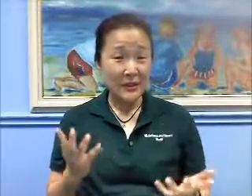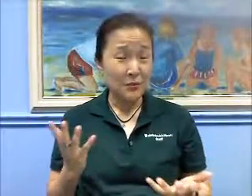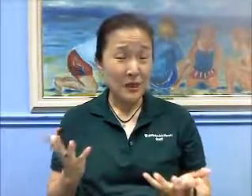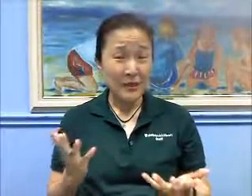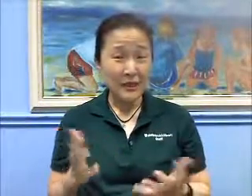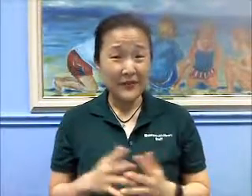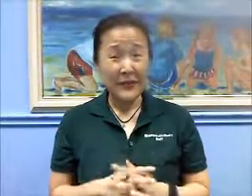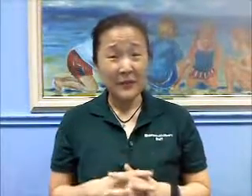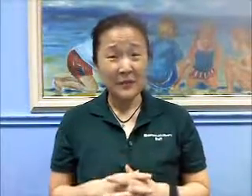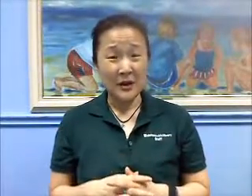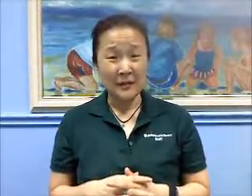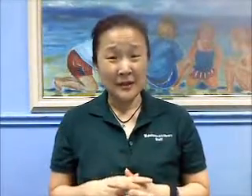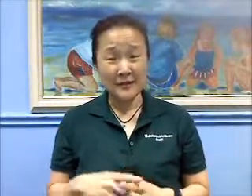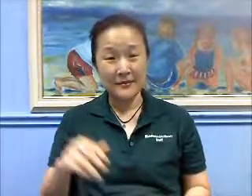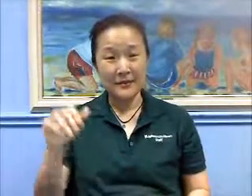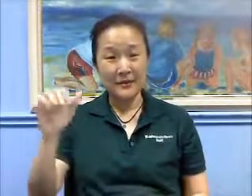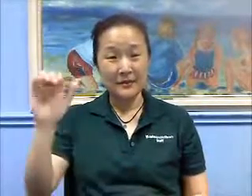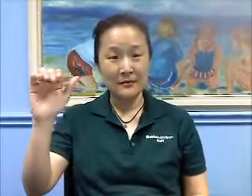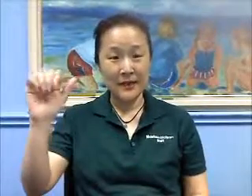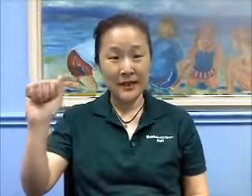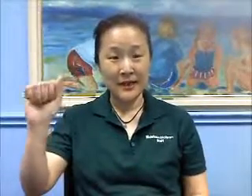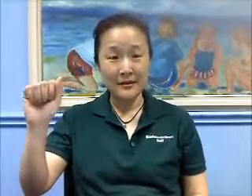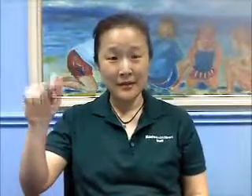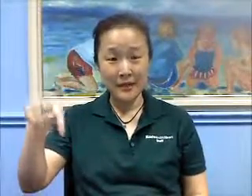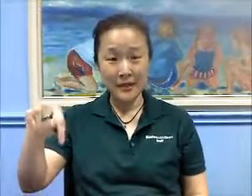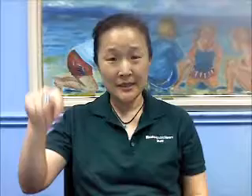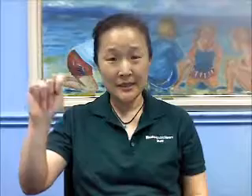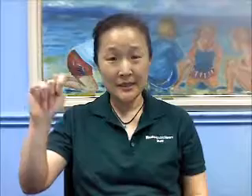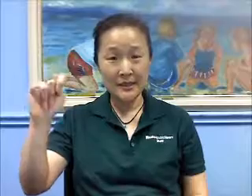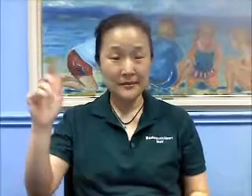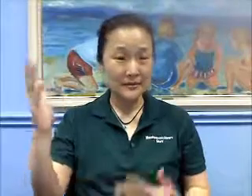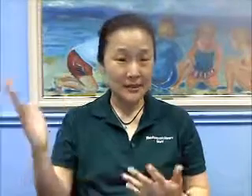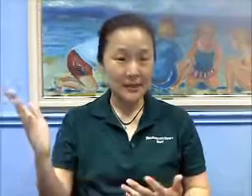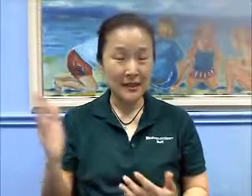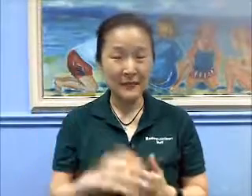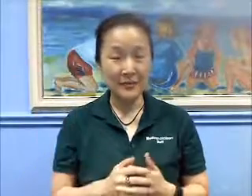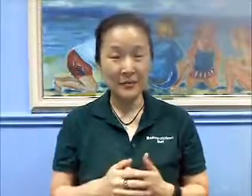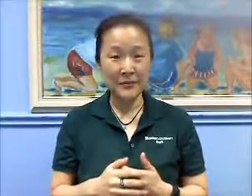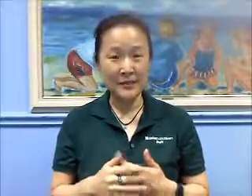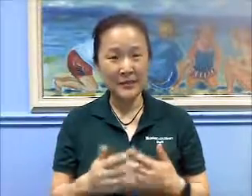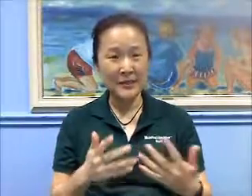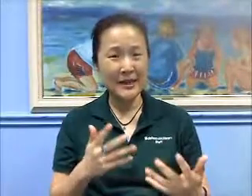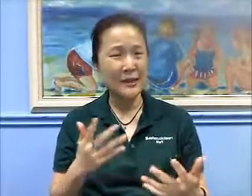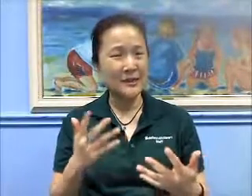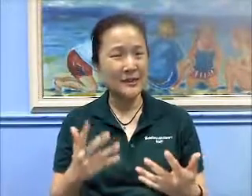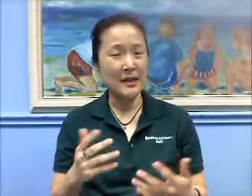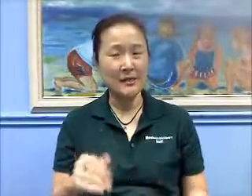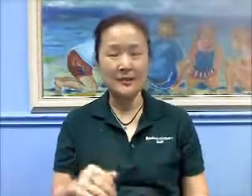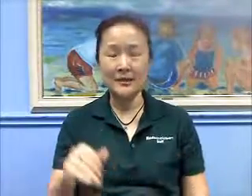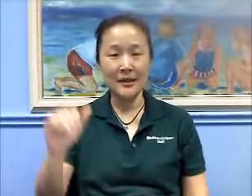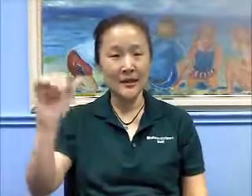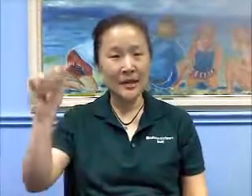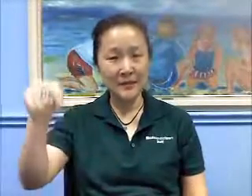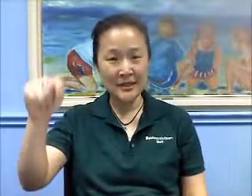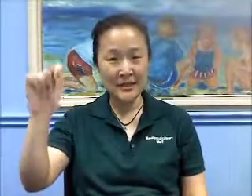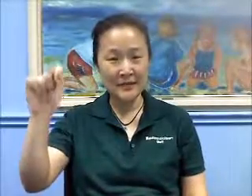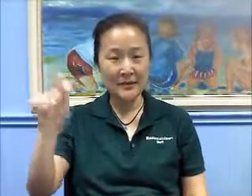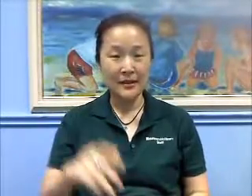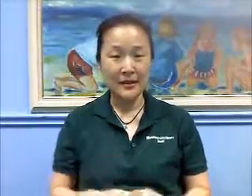you probably live in an apartment. So APT is the sign for apartment. There's an actual sign. You just sign APT.